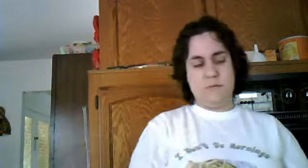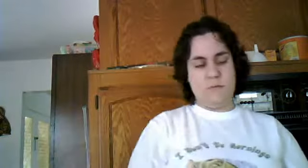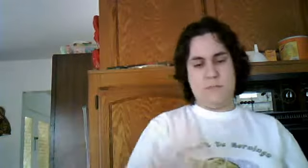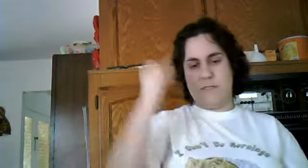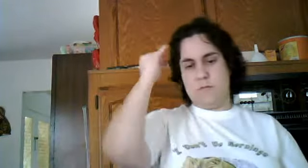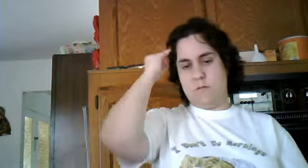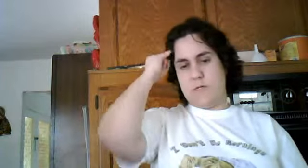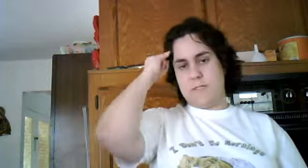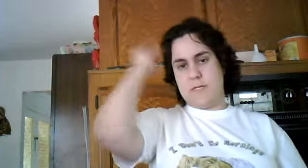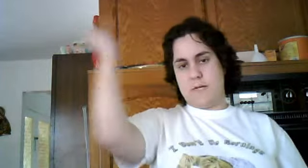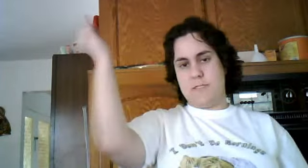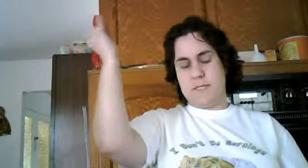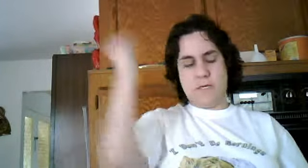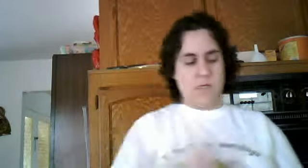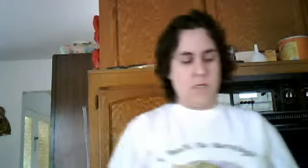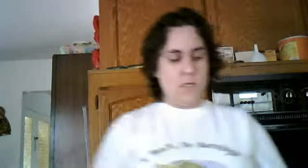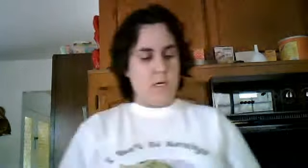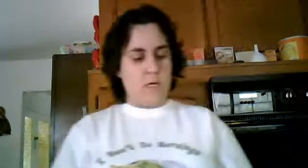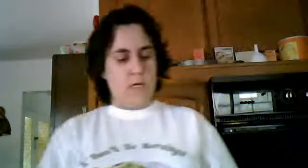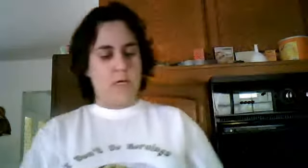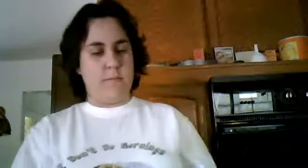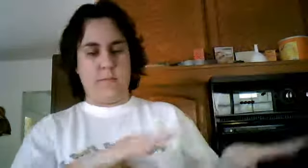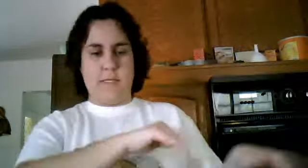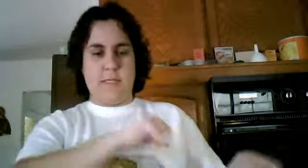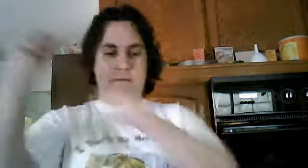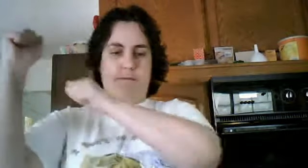You see where you can see it. Idea. Leave.